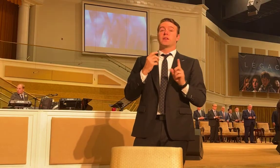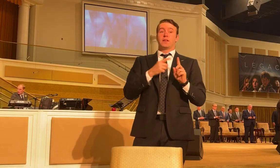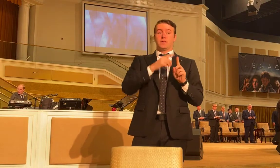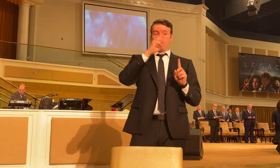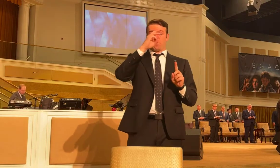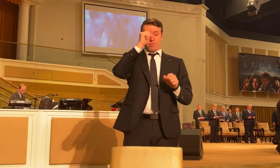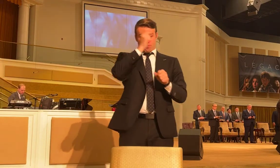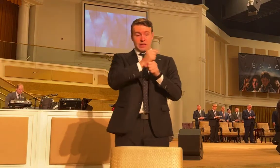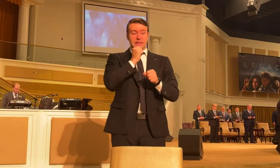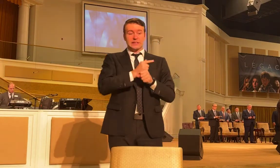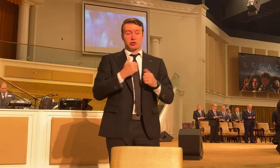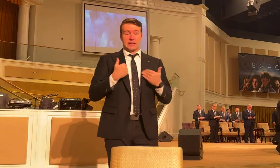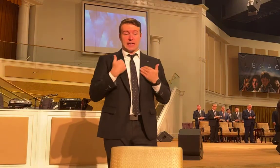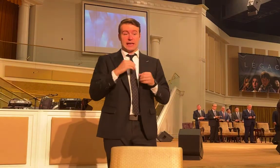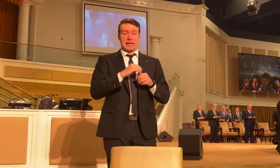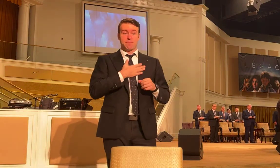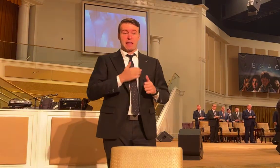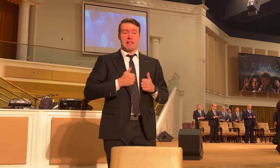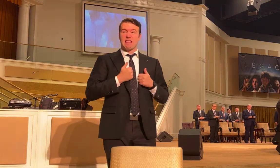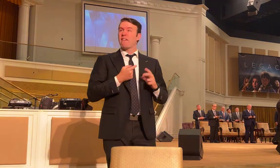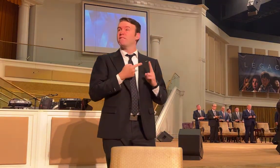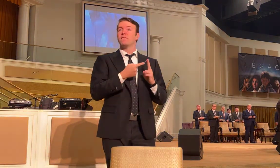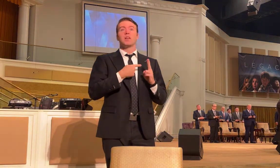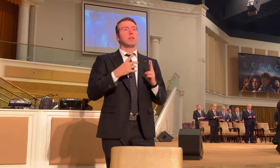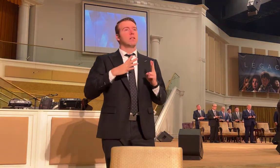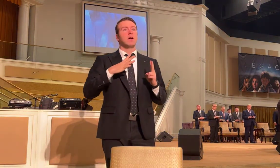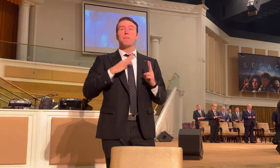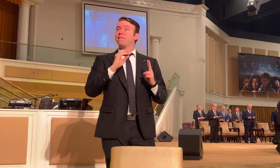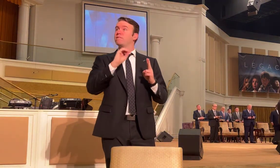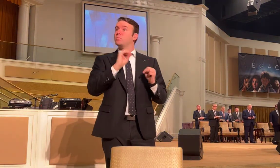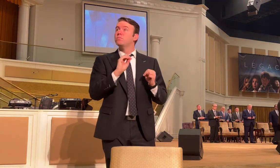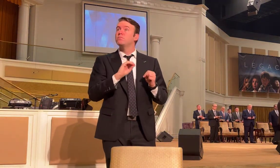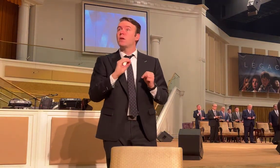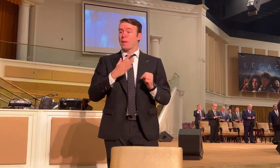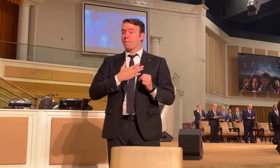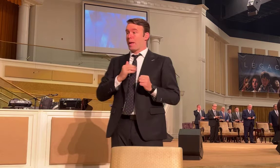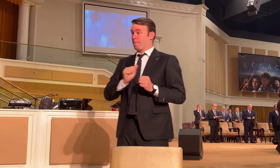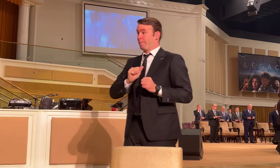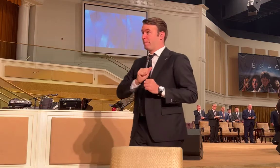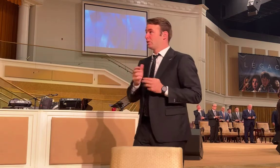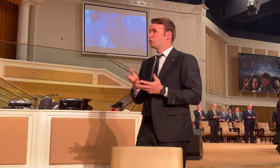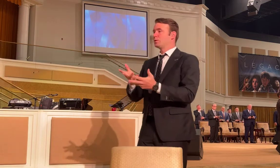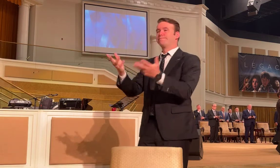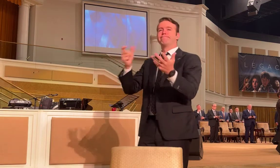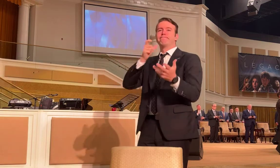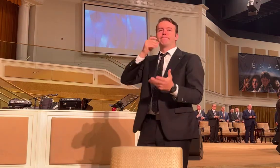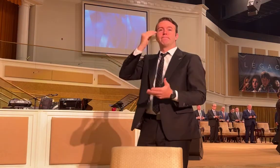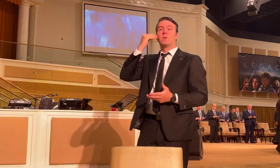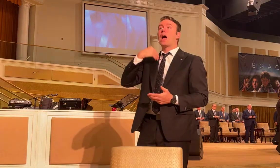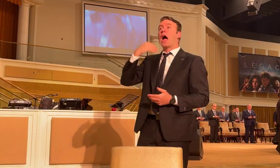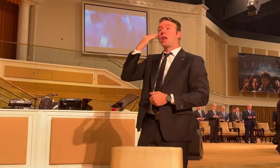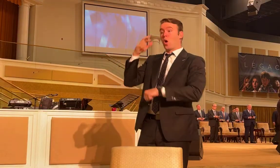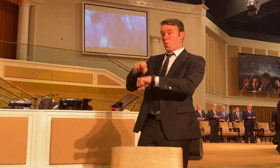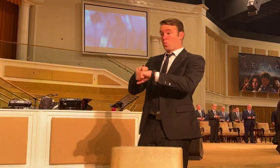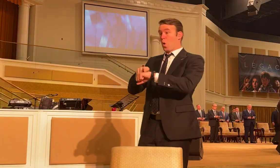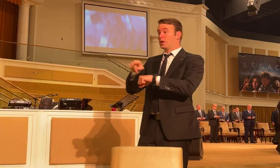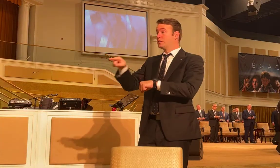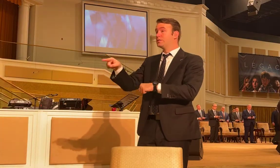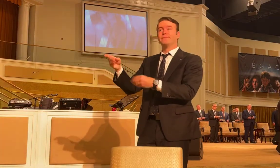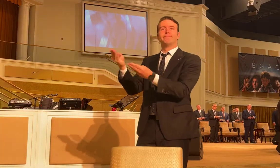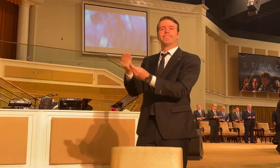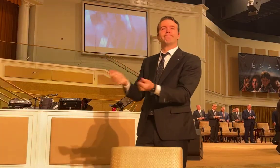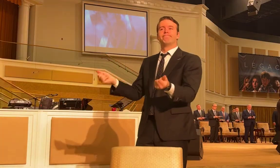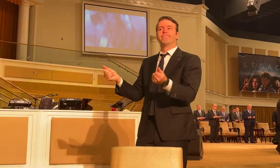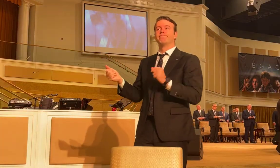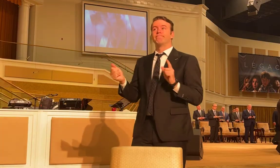Brother and Sister Young in my life, there is absolutely no telling where I would be personally. I know the work of God in Roatan would be